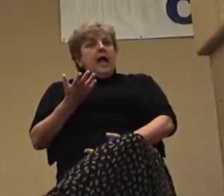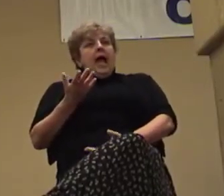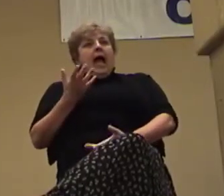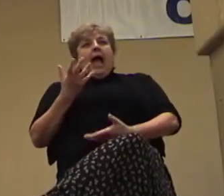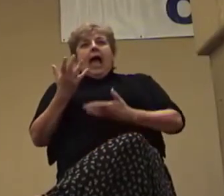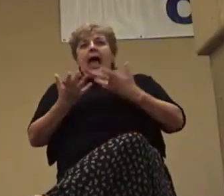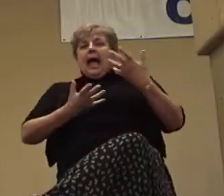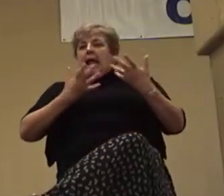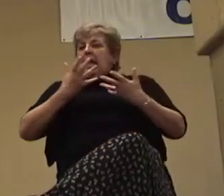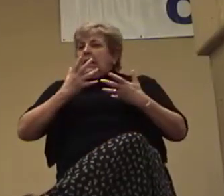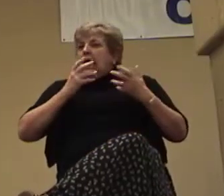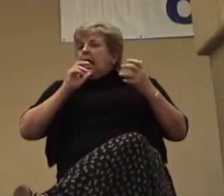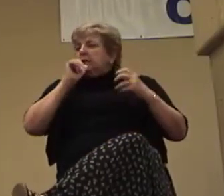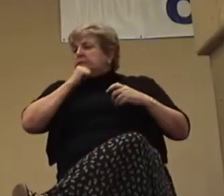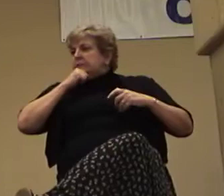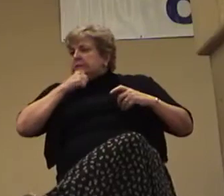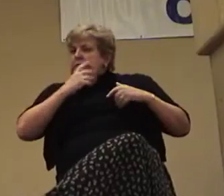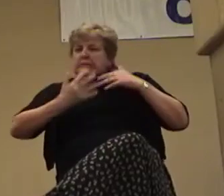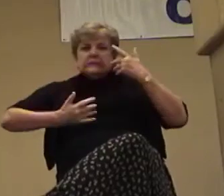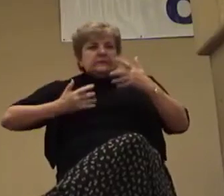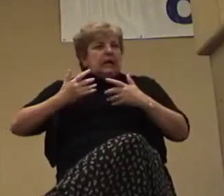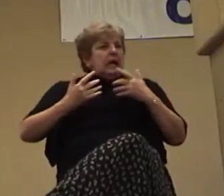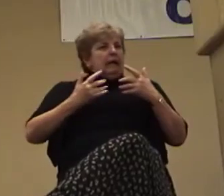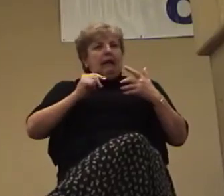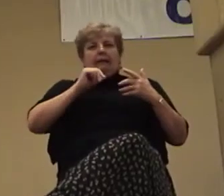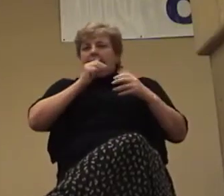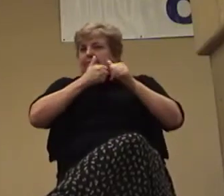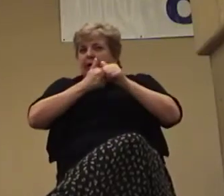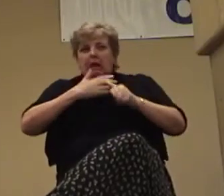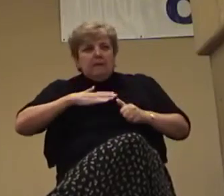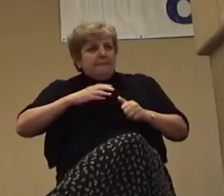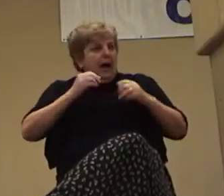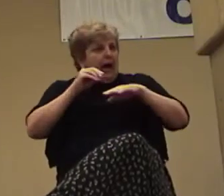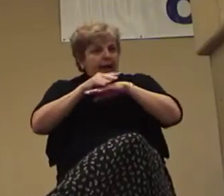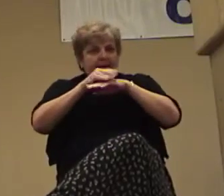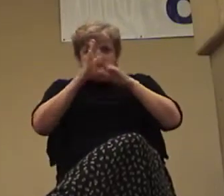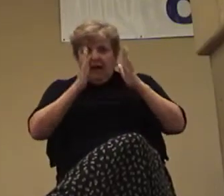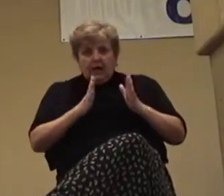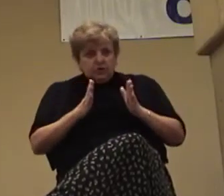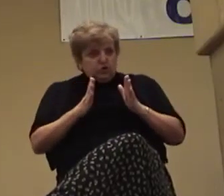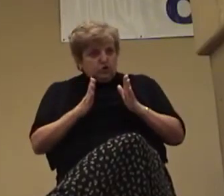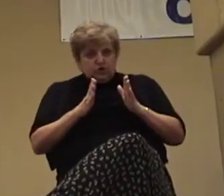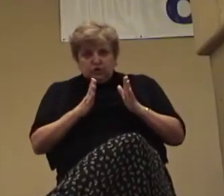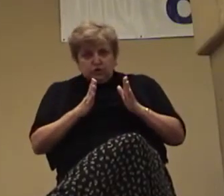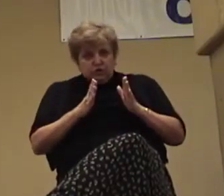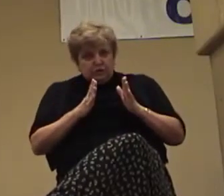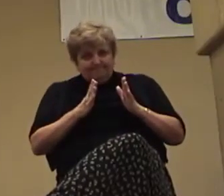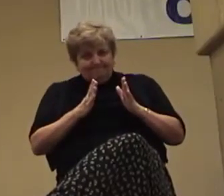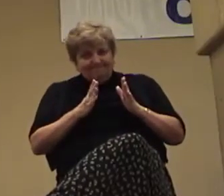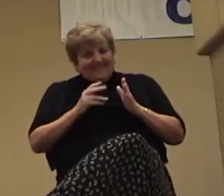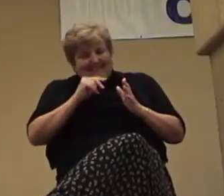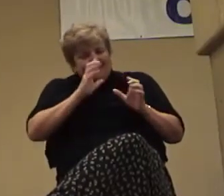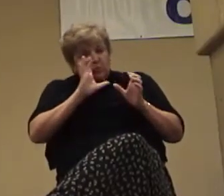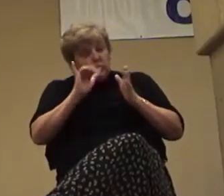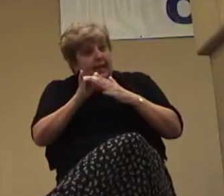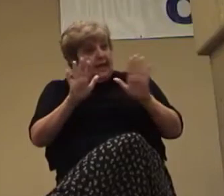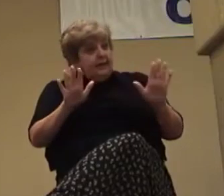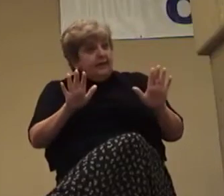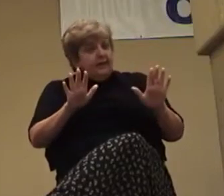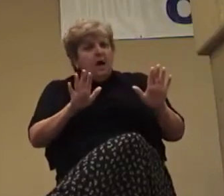this relationship, going against the advice of my sponsor, which is what I don't do, because I knew this was going to work, we had to